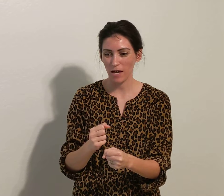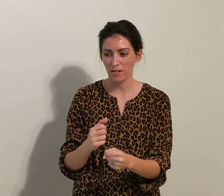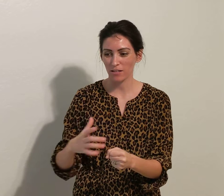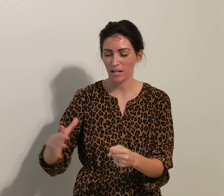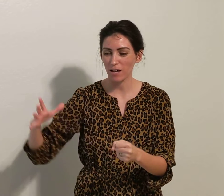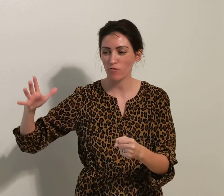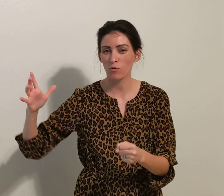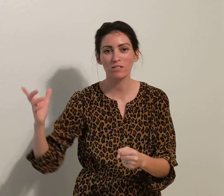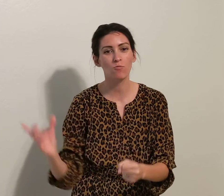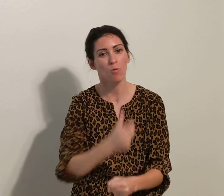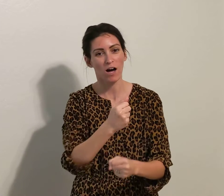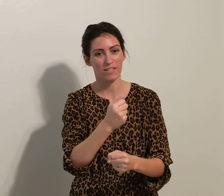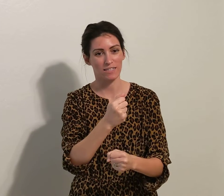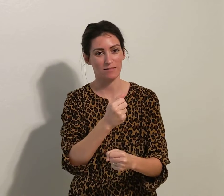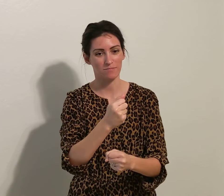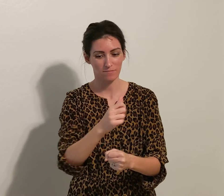battle that ever was won.